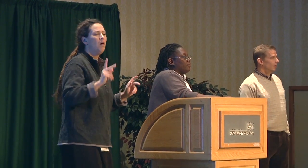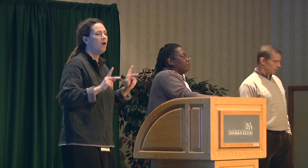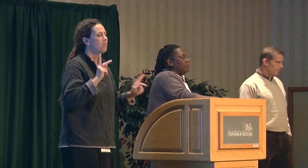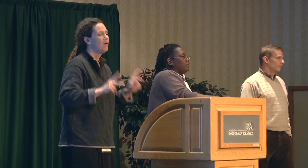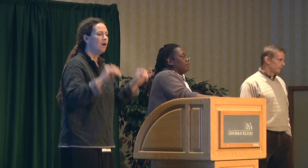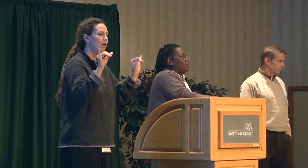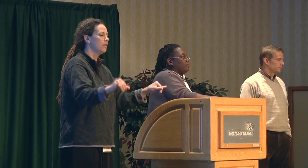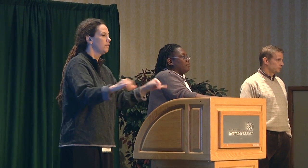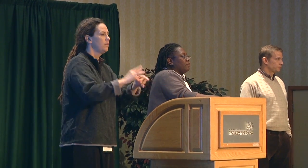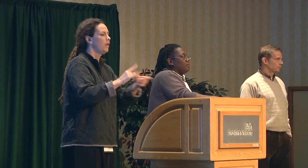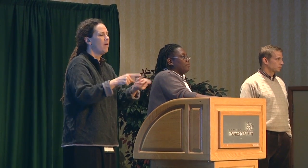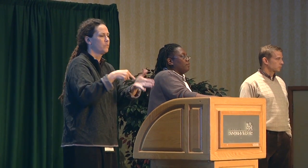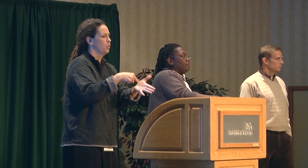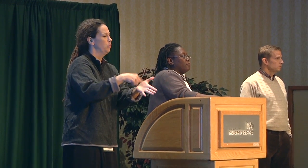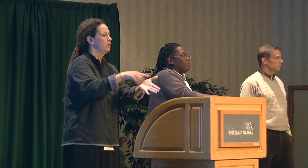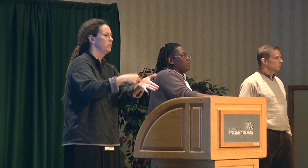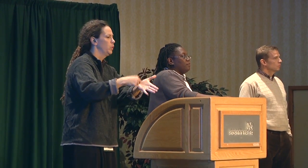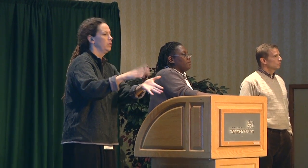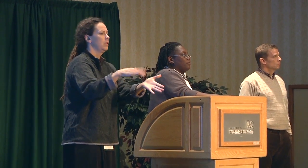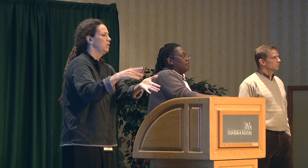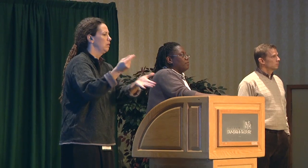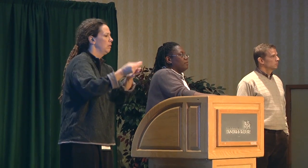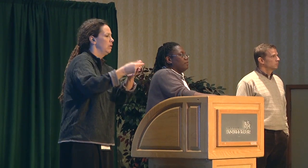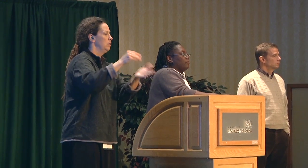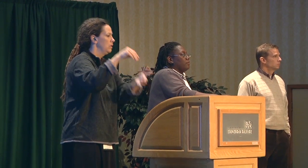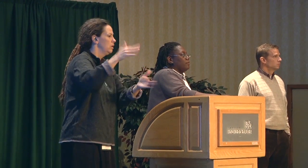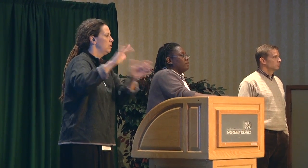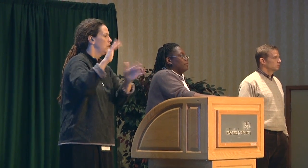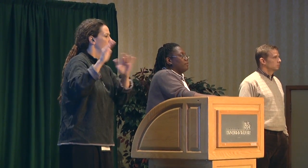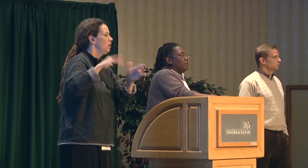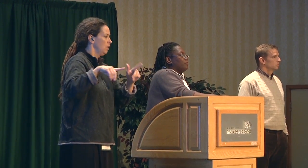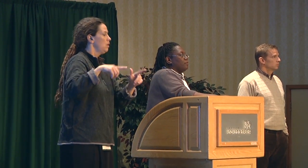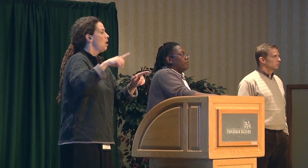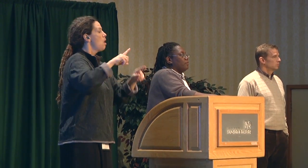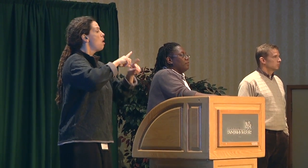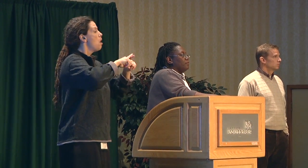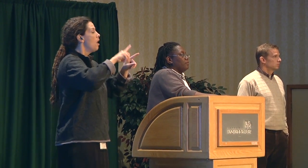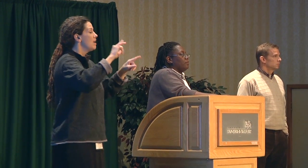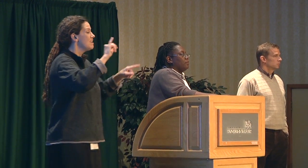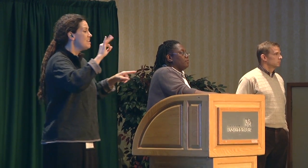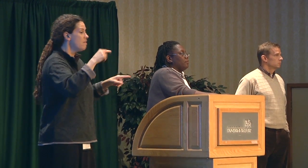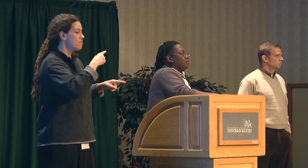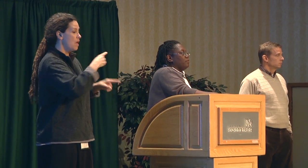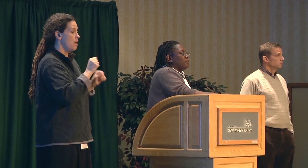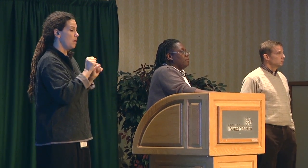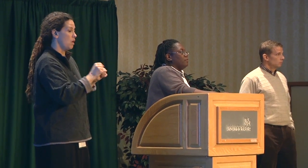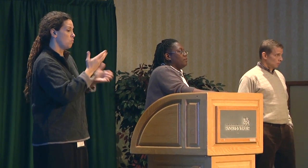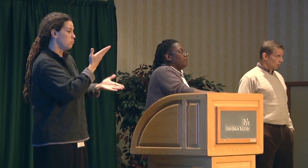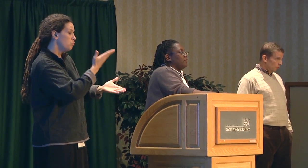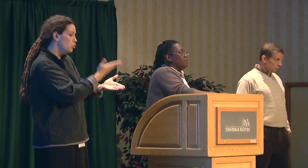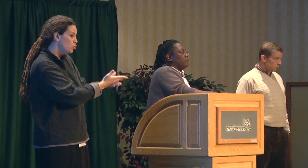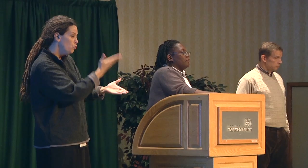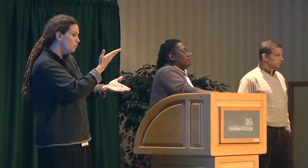it, and I've heard from other people that said that if they can prove financial hardship, if they can prove